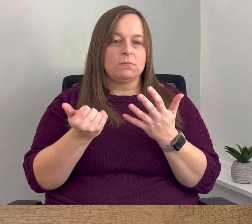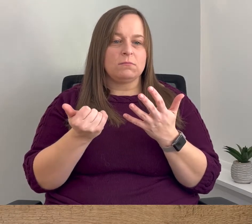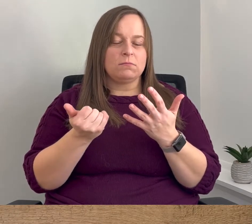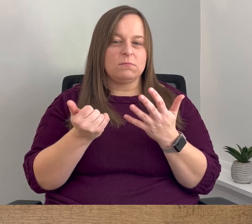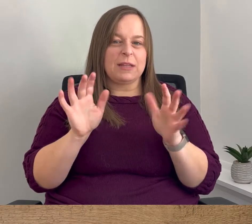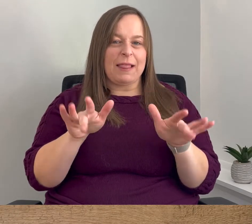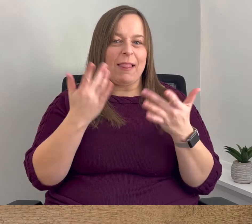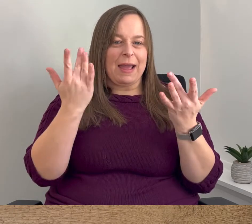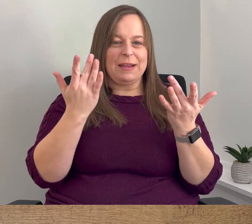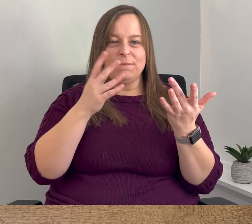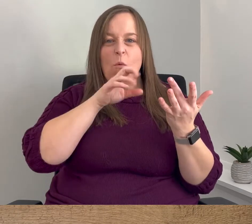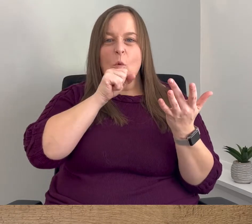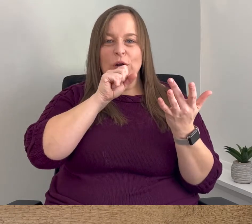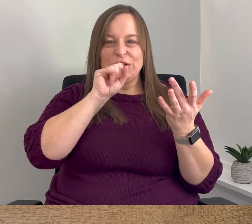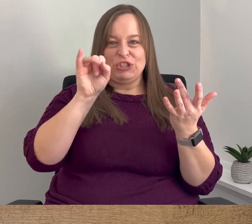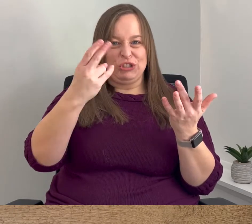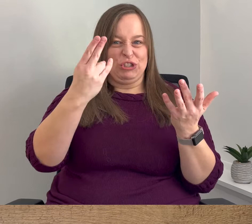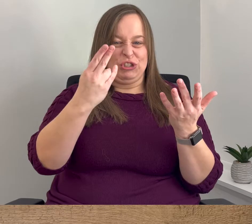The light